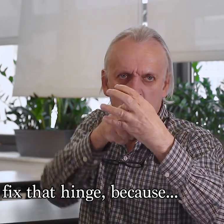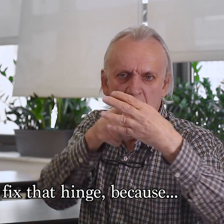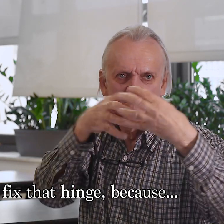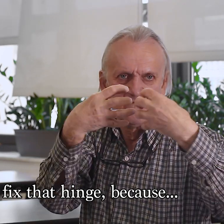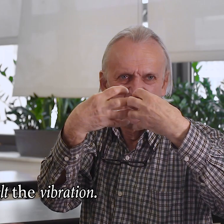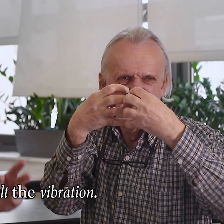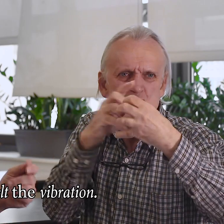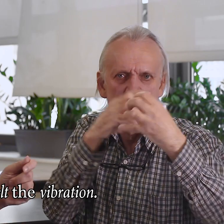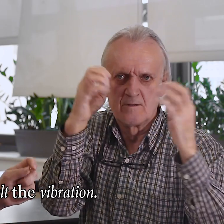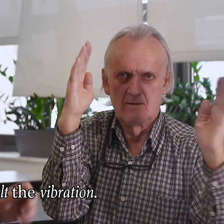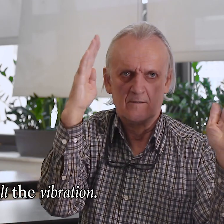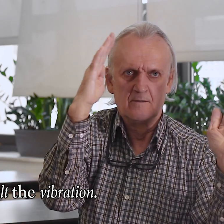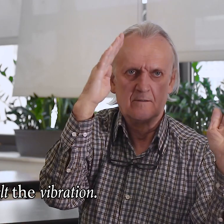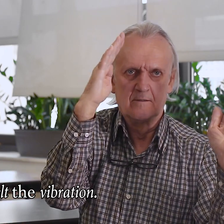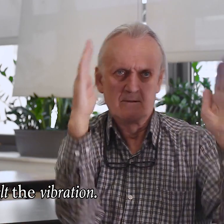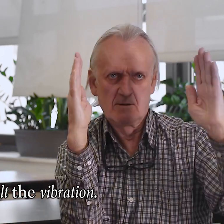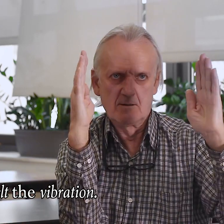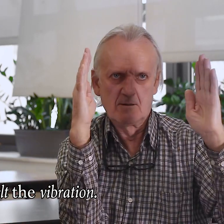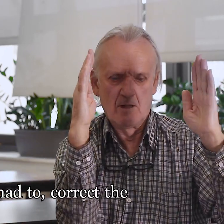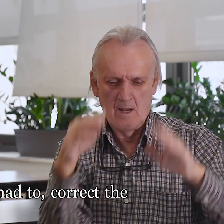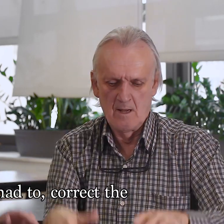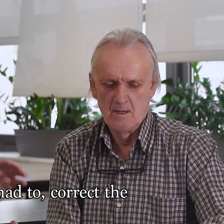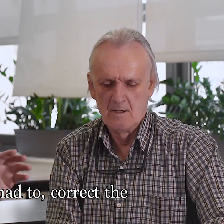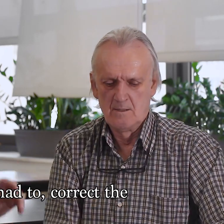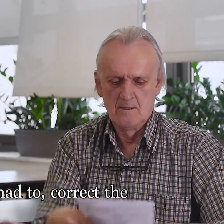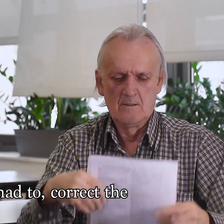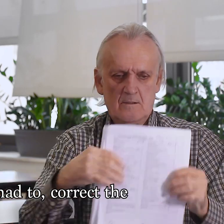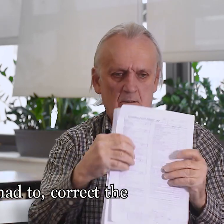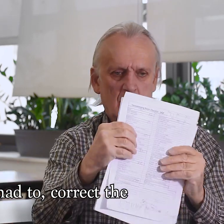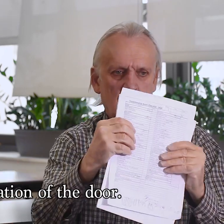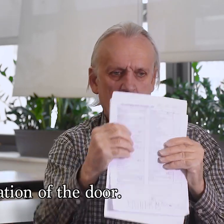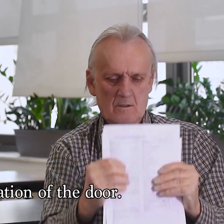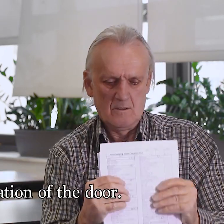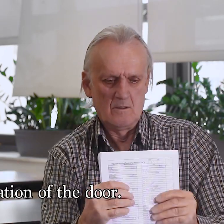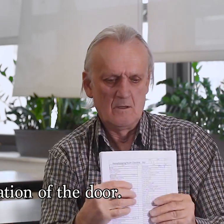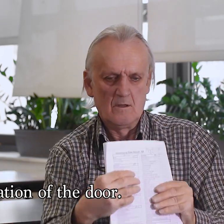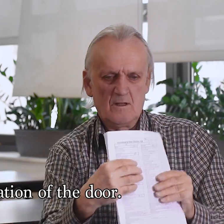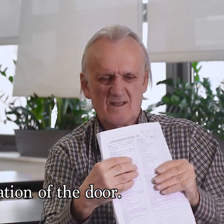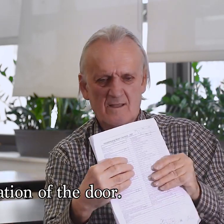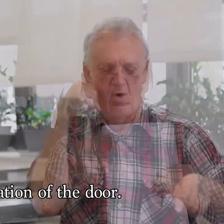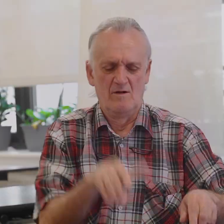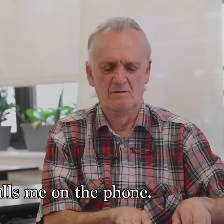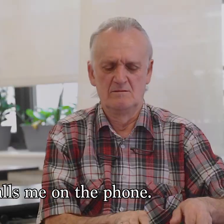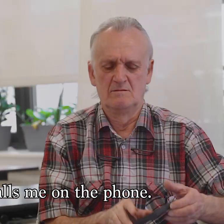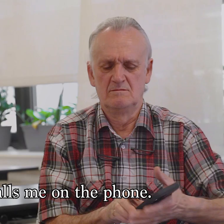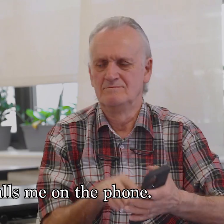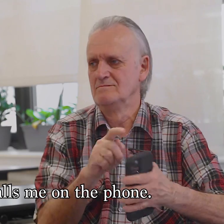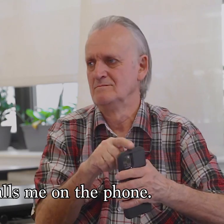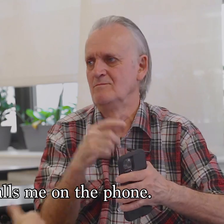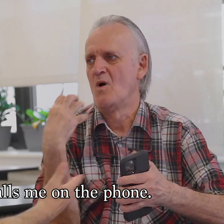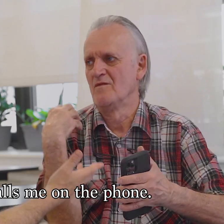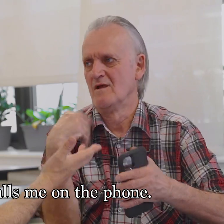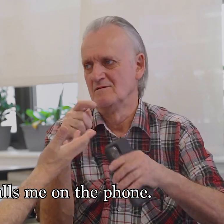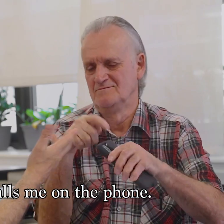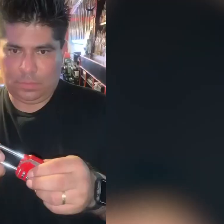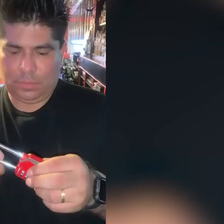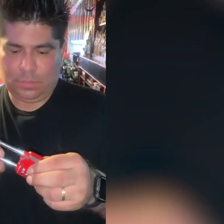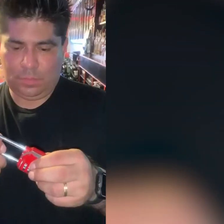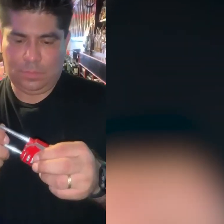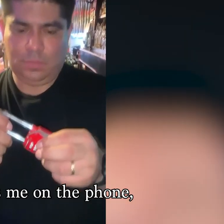because I felt the vibration, and I had to correct the orientation of the door. My boss calls me on the phone. He calls